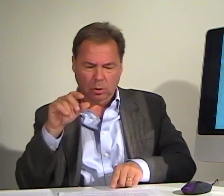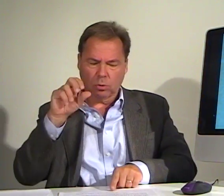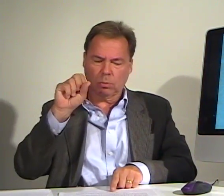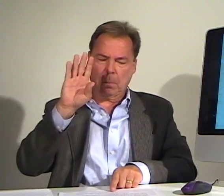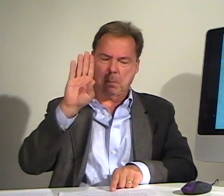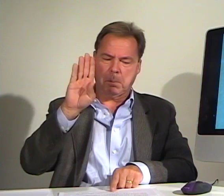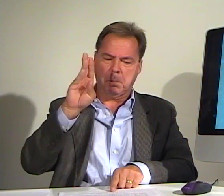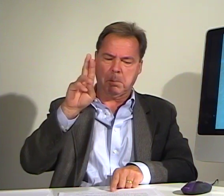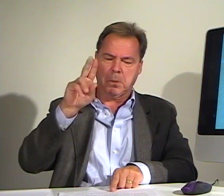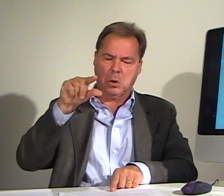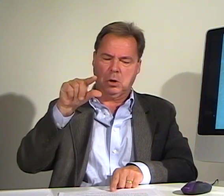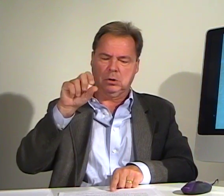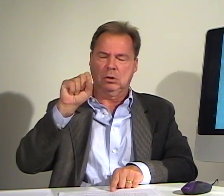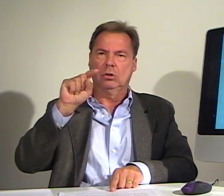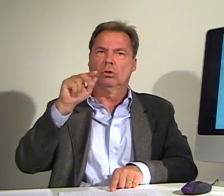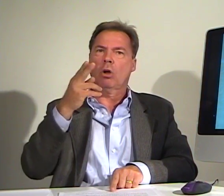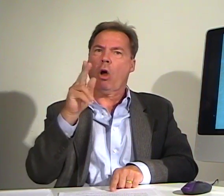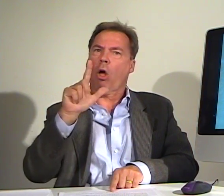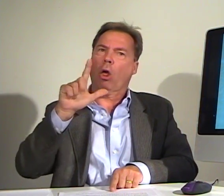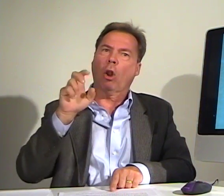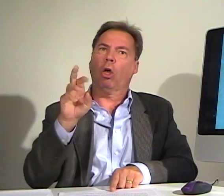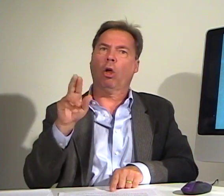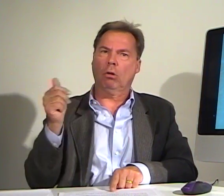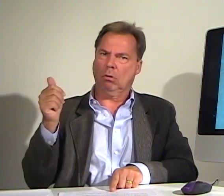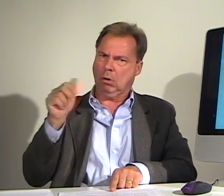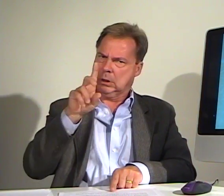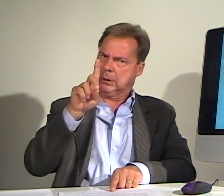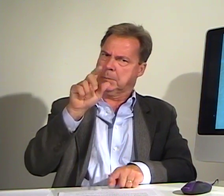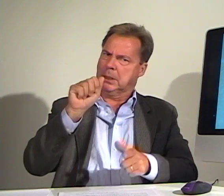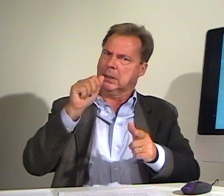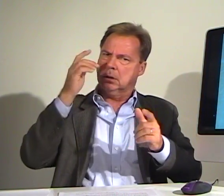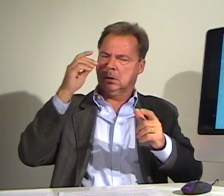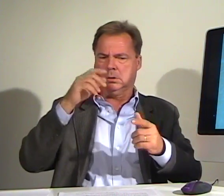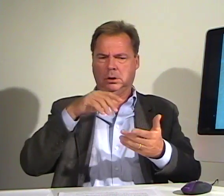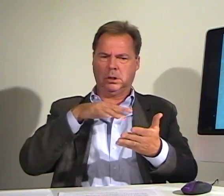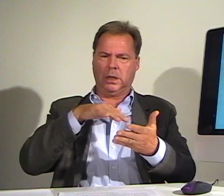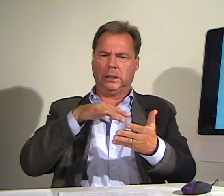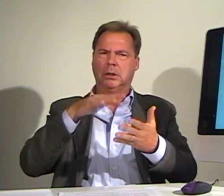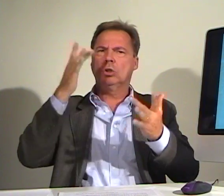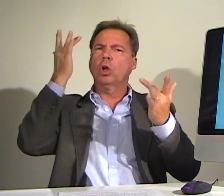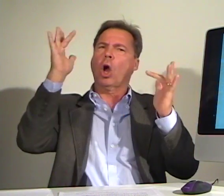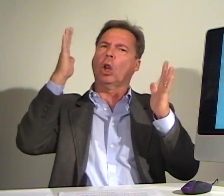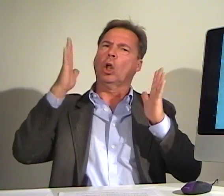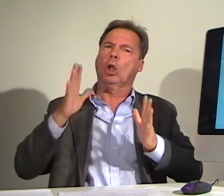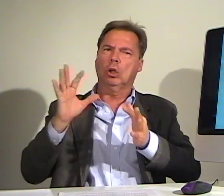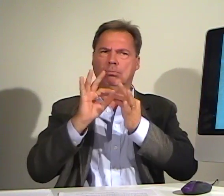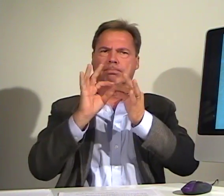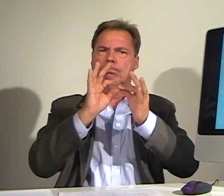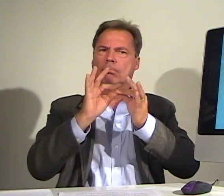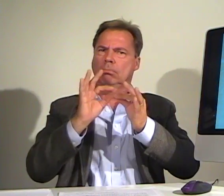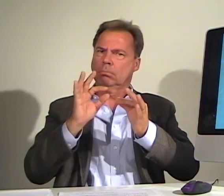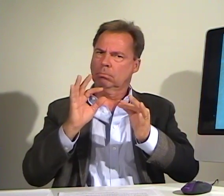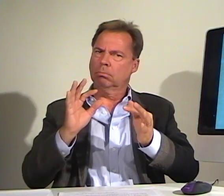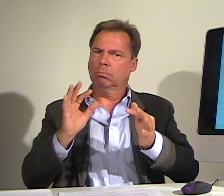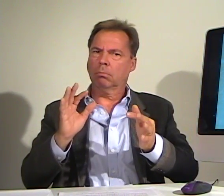very important. We see in this quote that Bergstaller, who is a disabilities